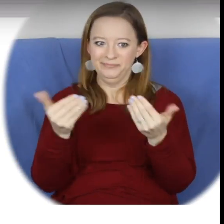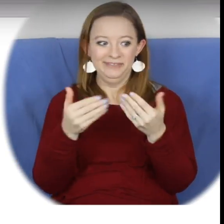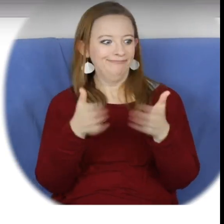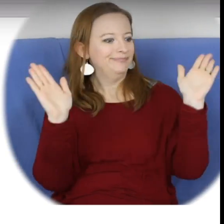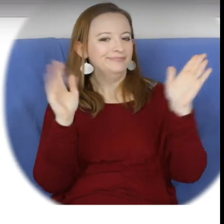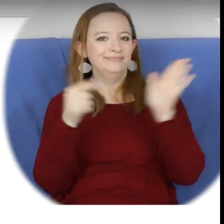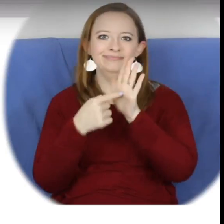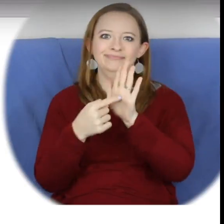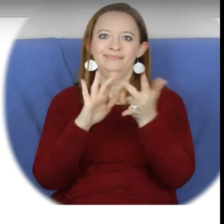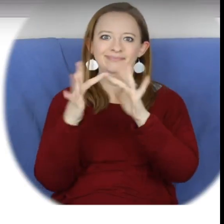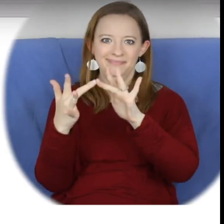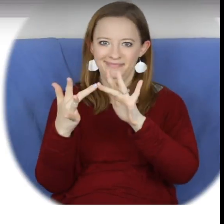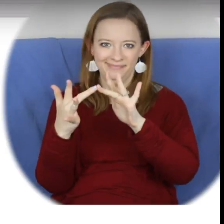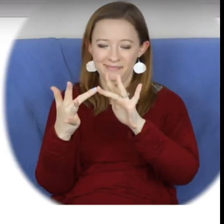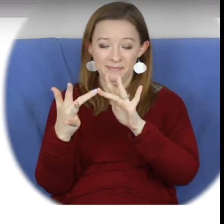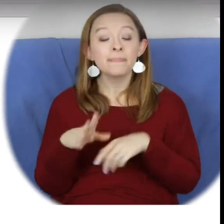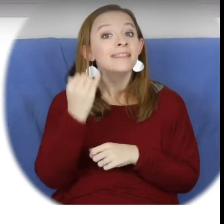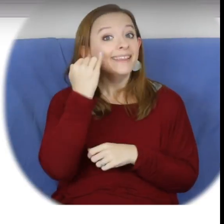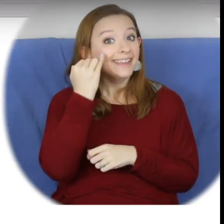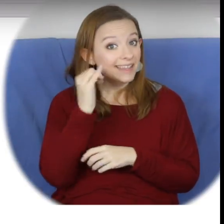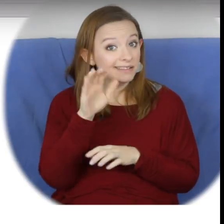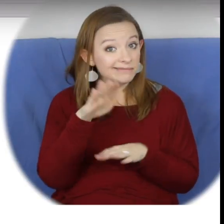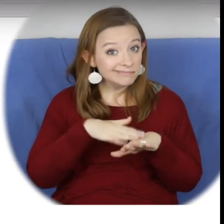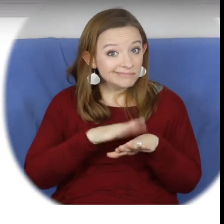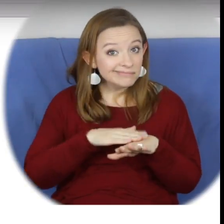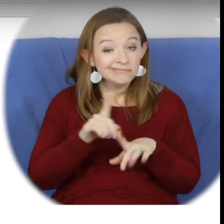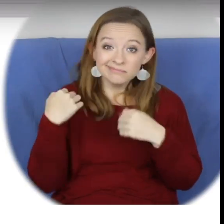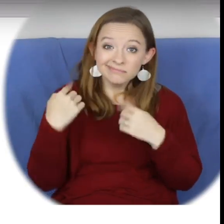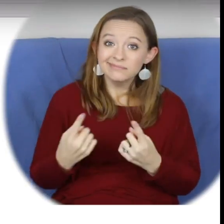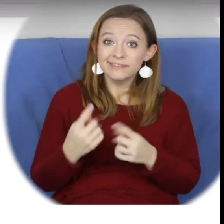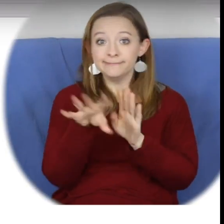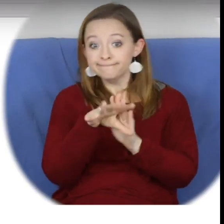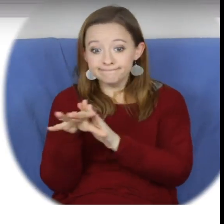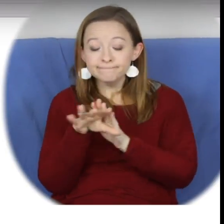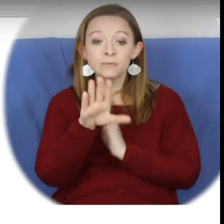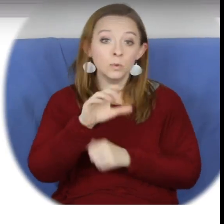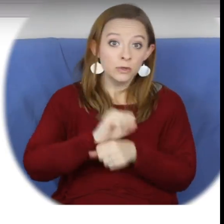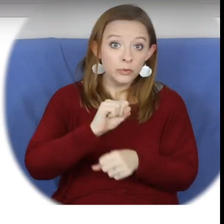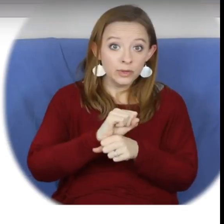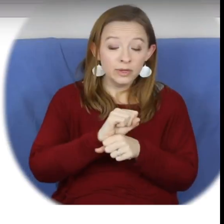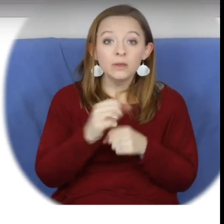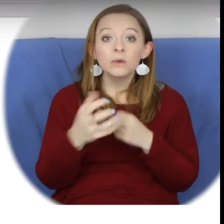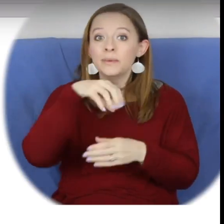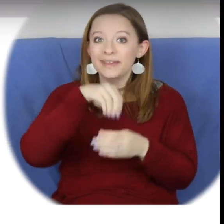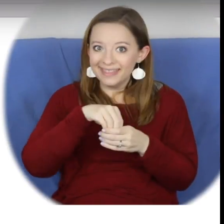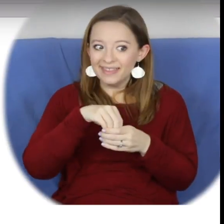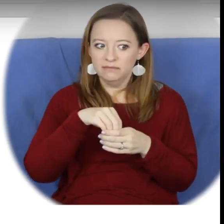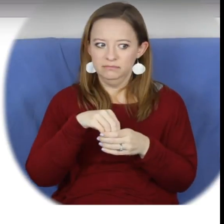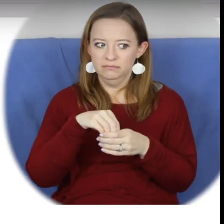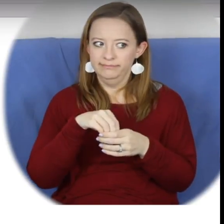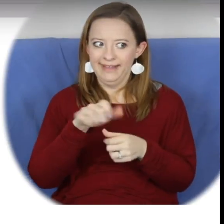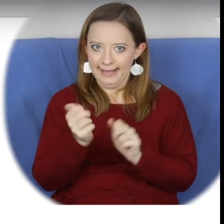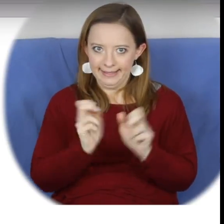nobody else has my permission to enter that. I can't show it across the internet. If up till now, if I want to video